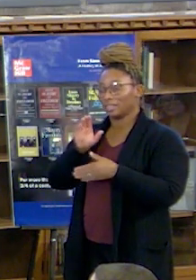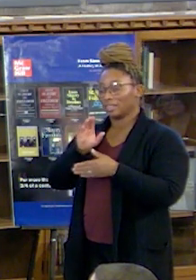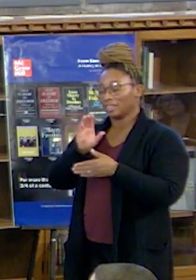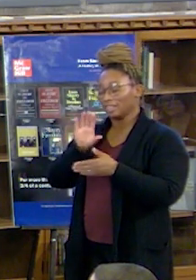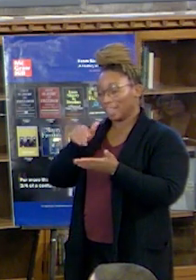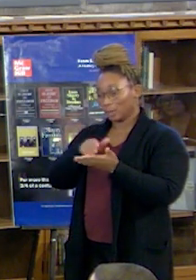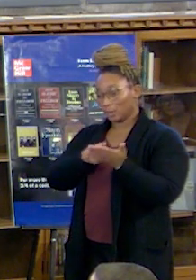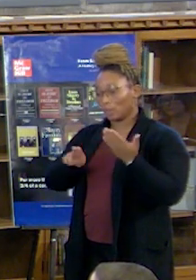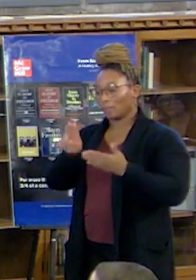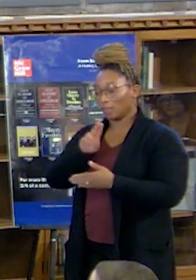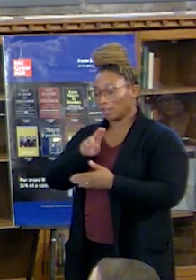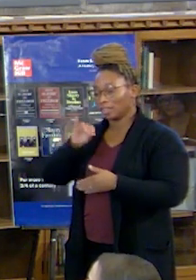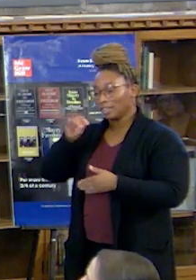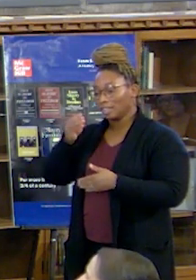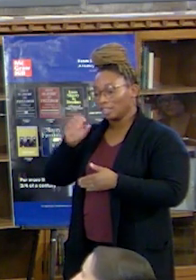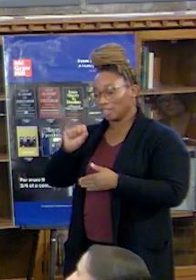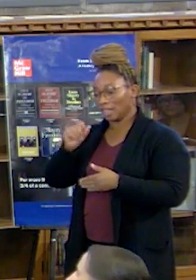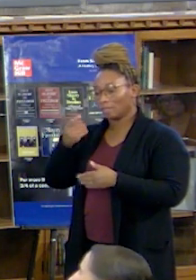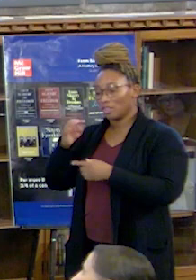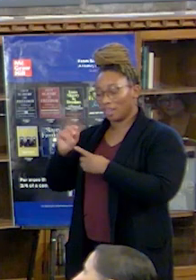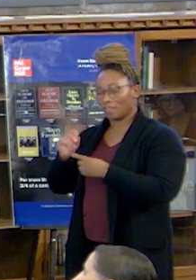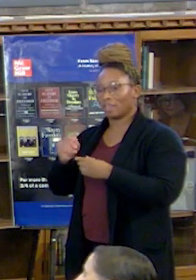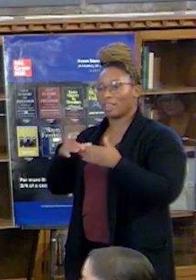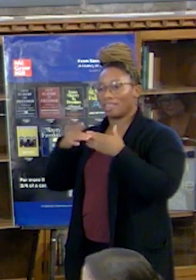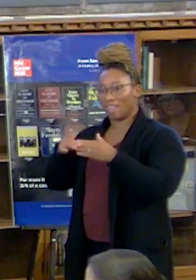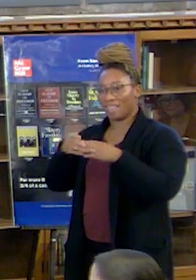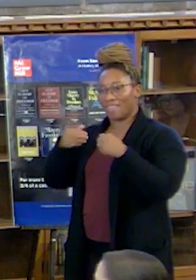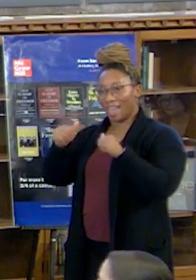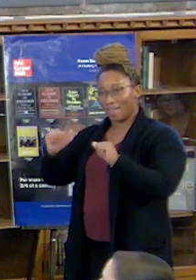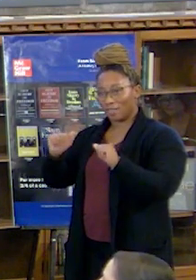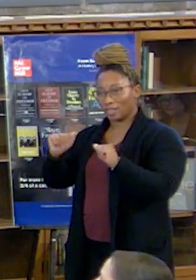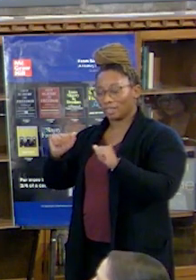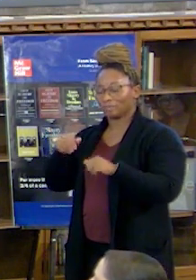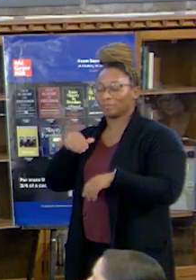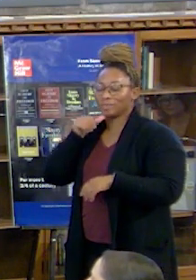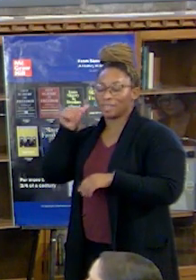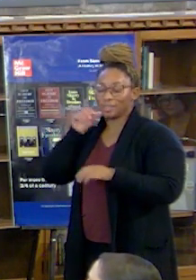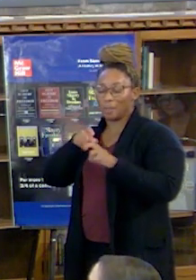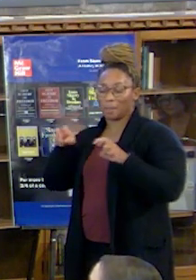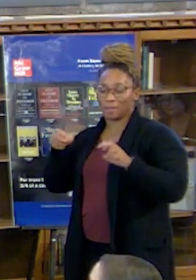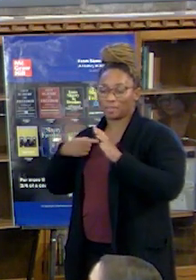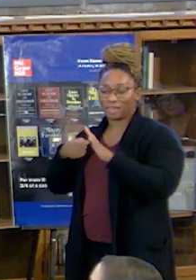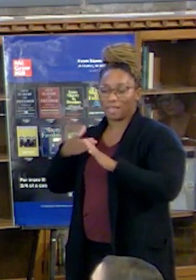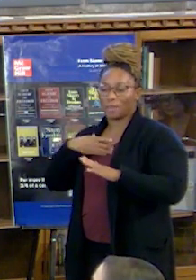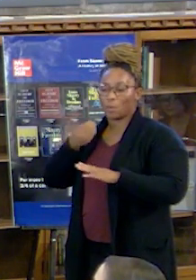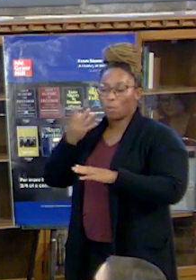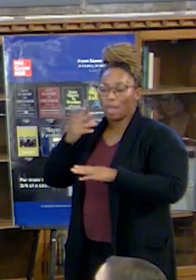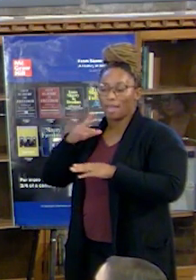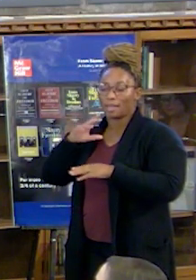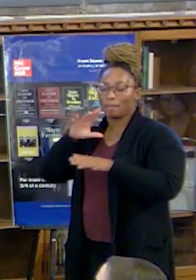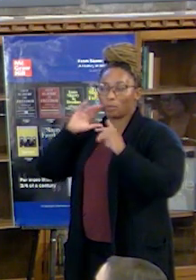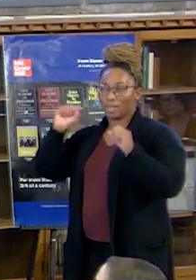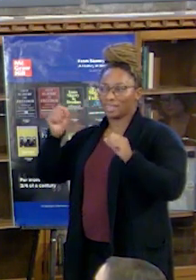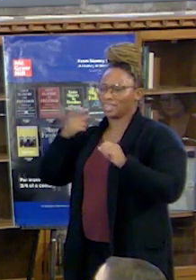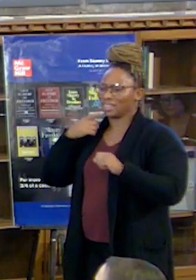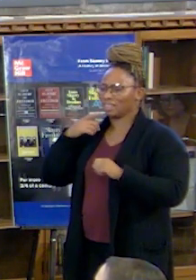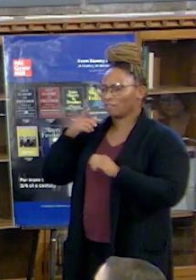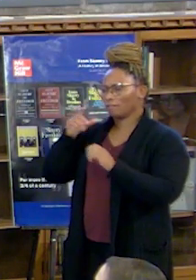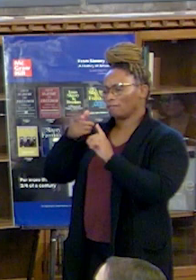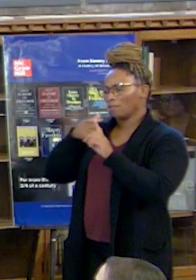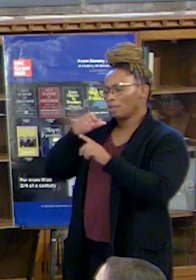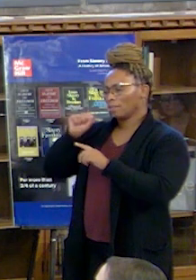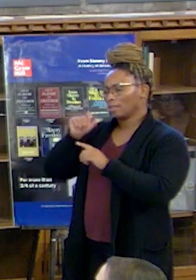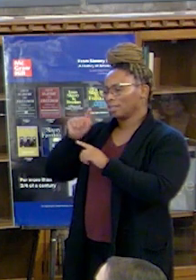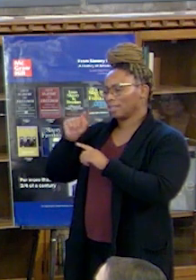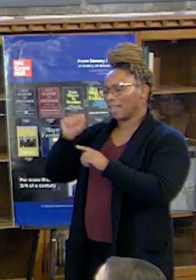was Central to this effort as our panelist told us yesterday whereas the white president of St ODS told him military service would be good